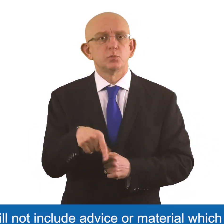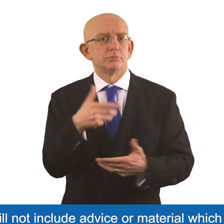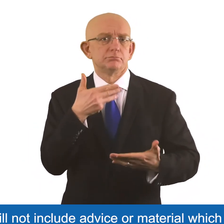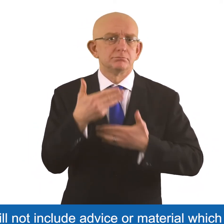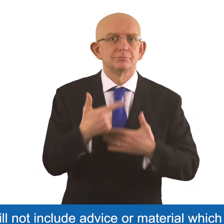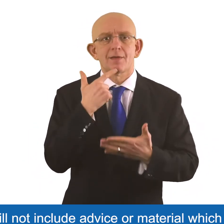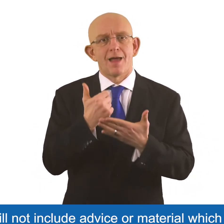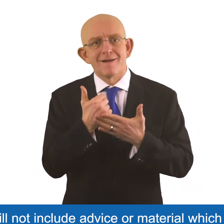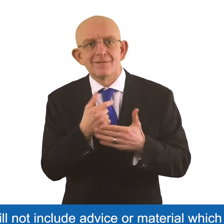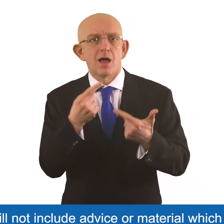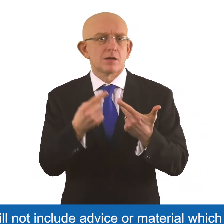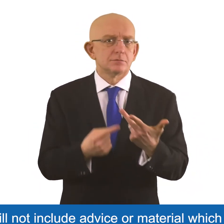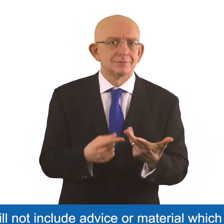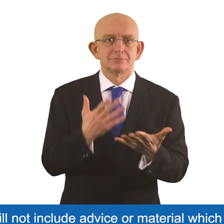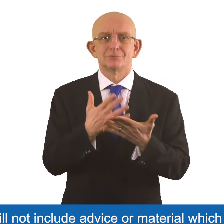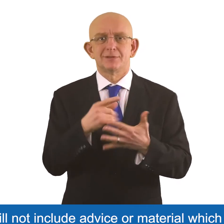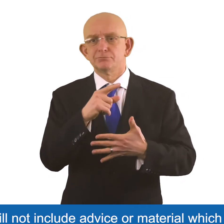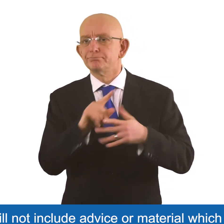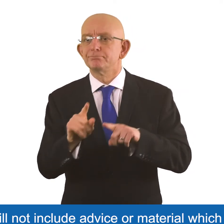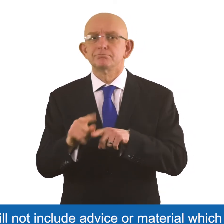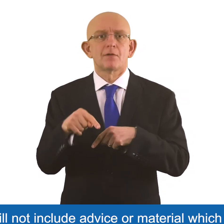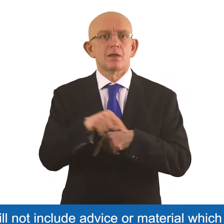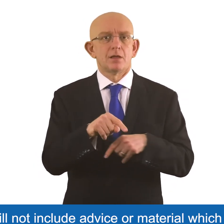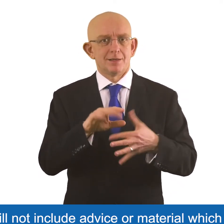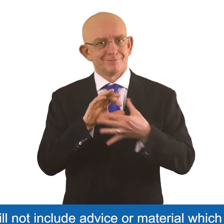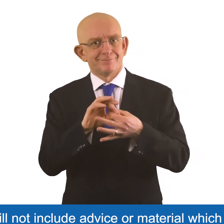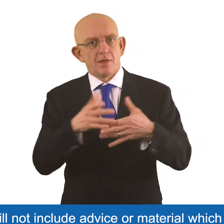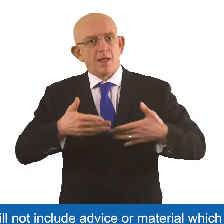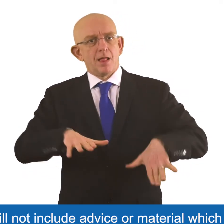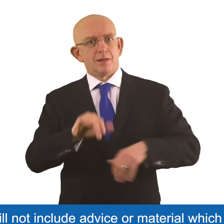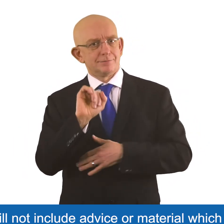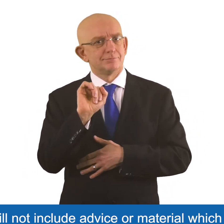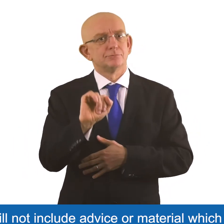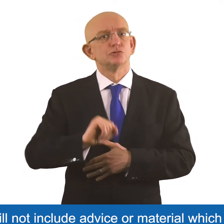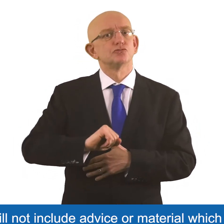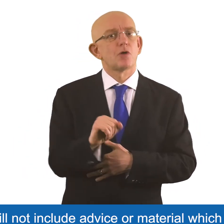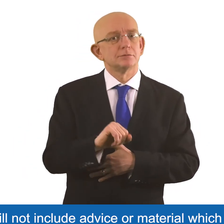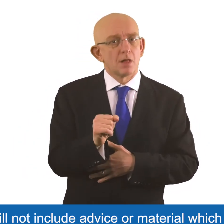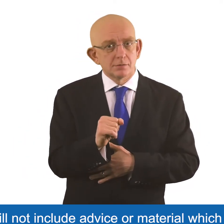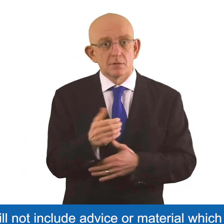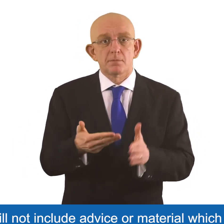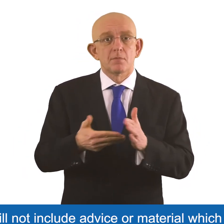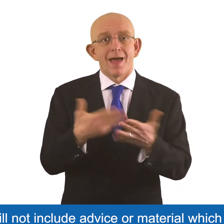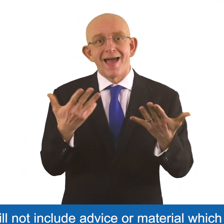This will not include advice or material which relates only to Scotland and which does not relate to reserved